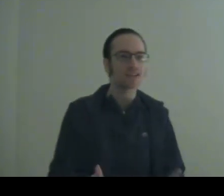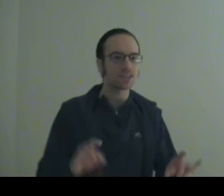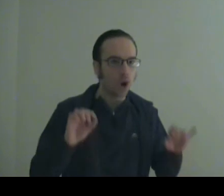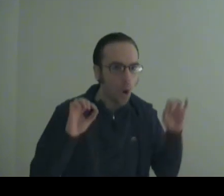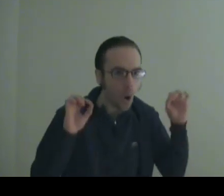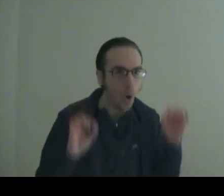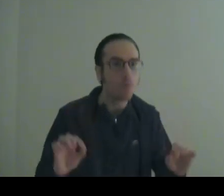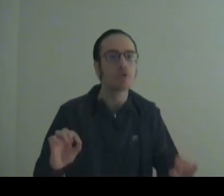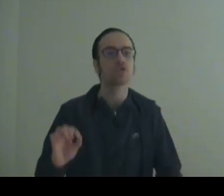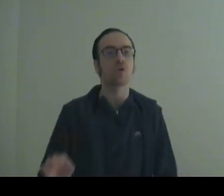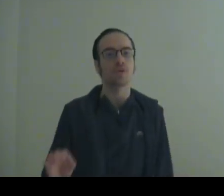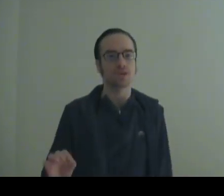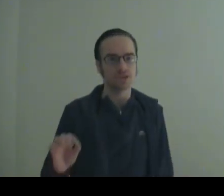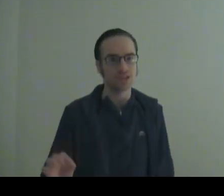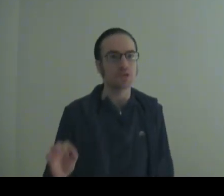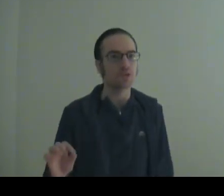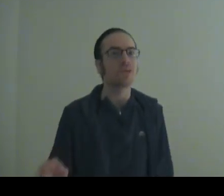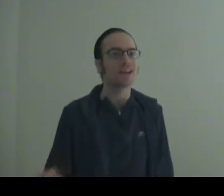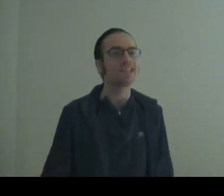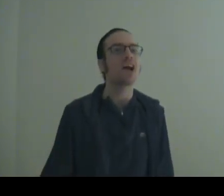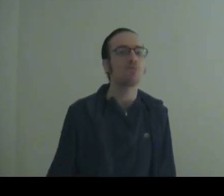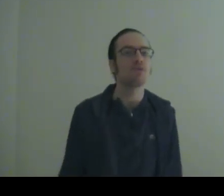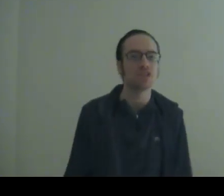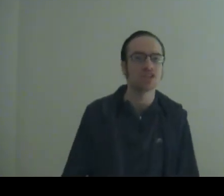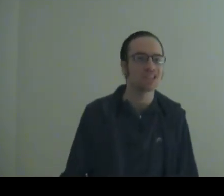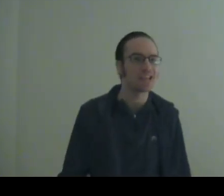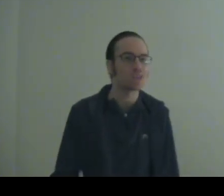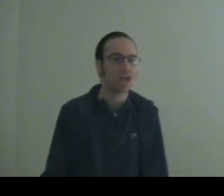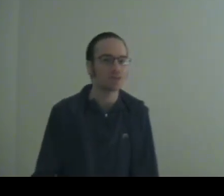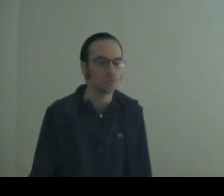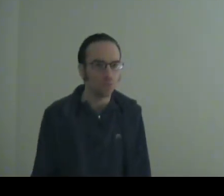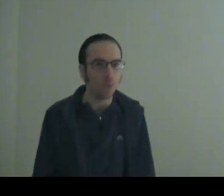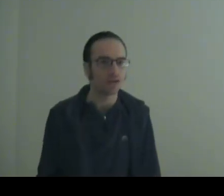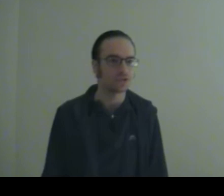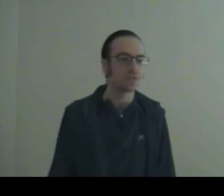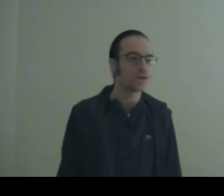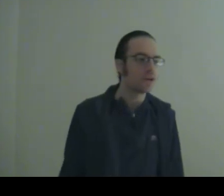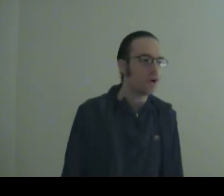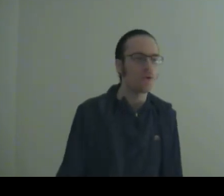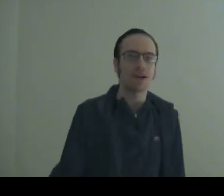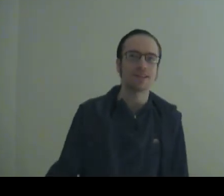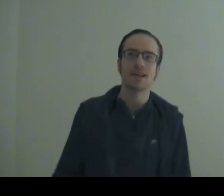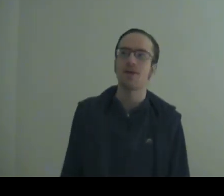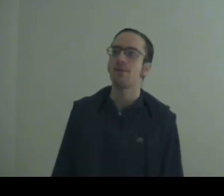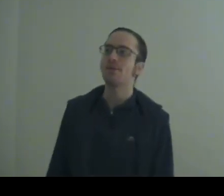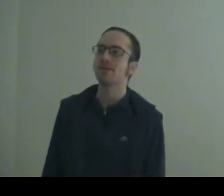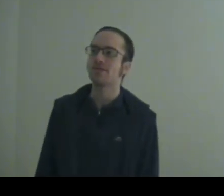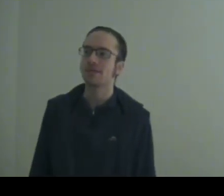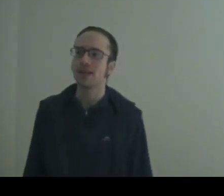actually almost worth it to sit through that entire movie just to get that one joke. Or I guess, I don't know, maybe it's the clips